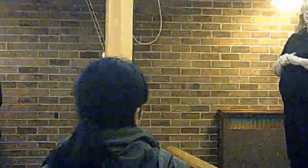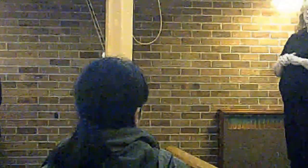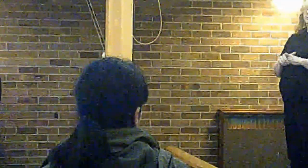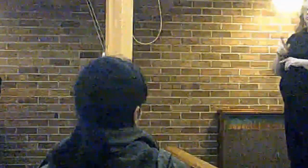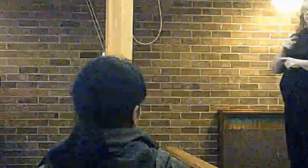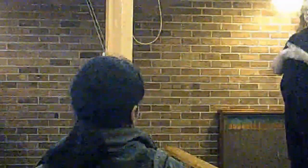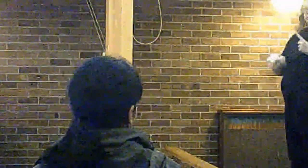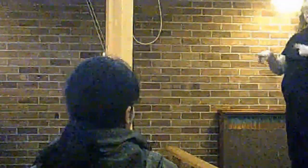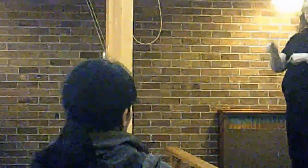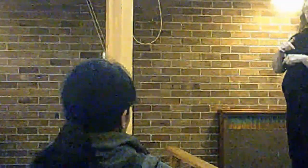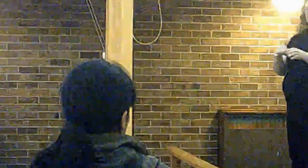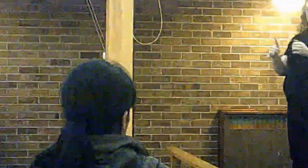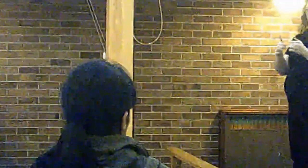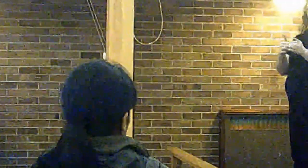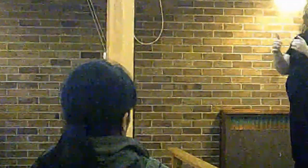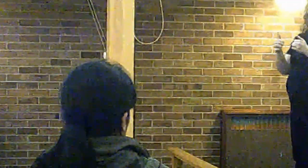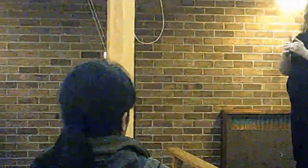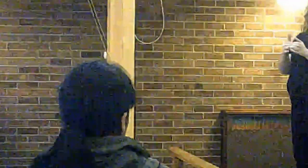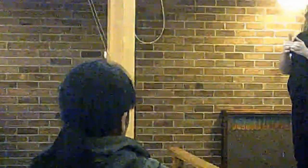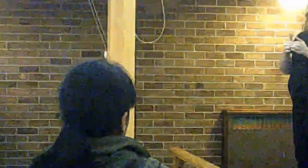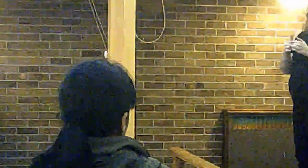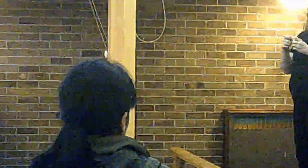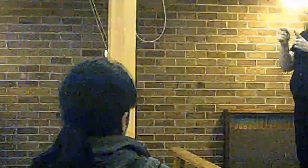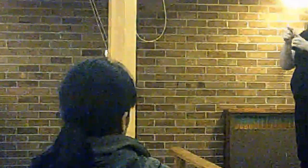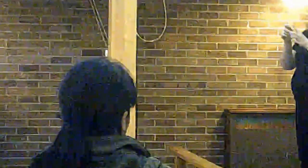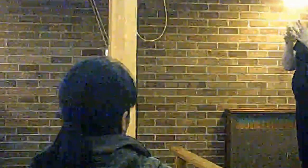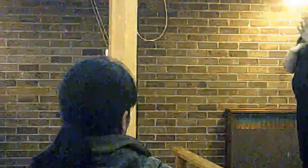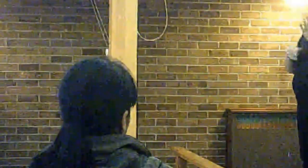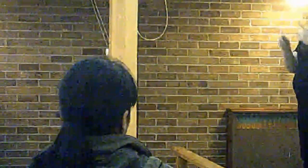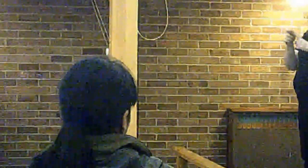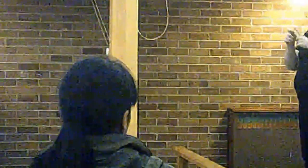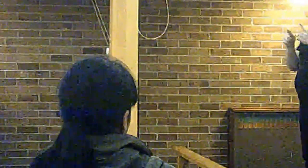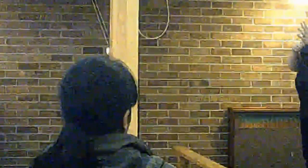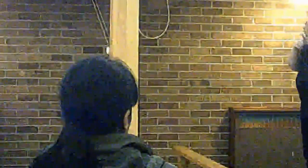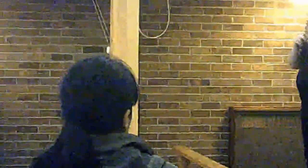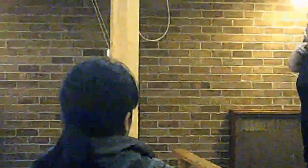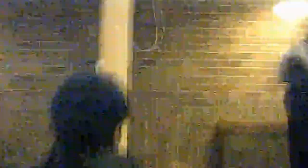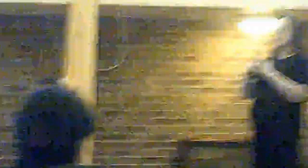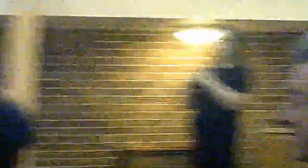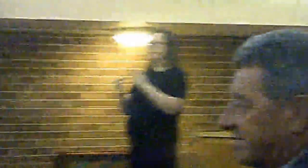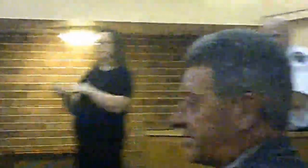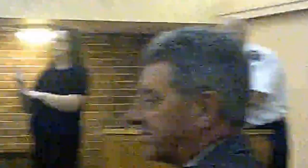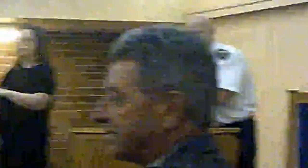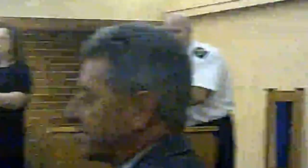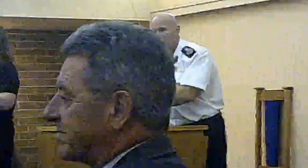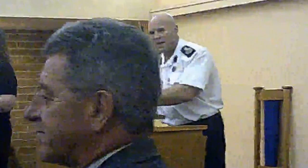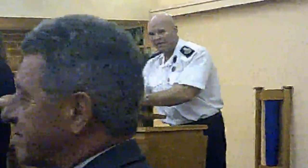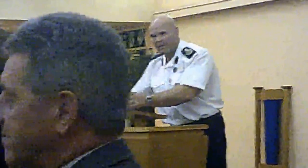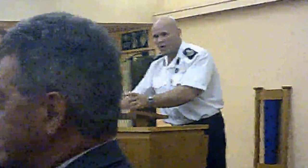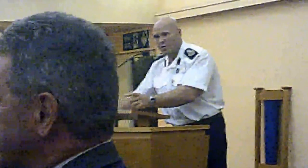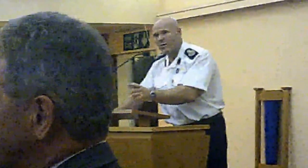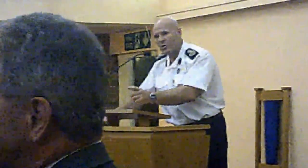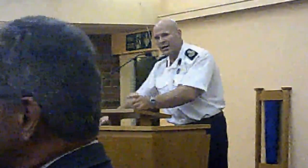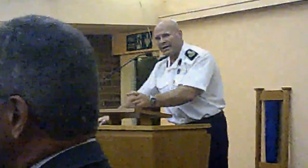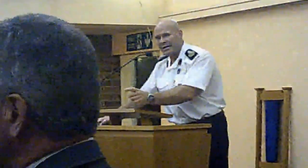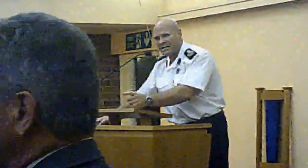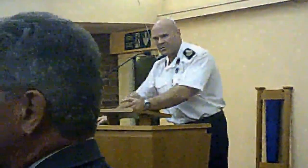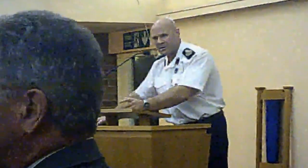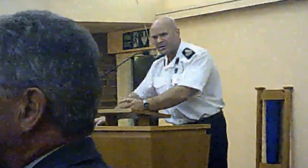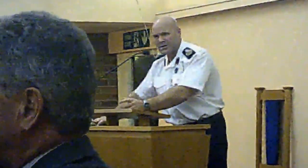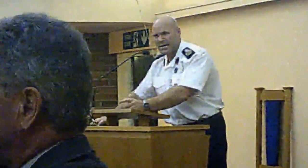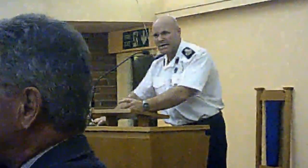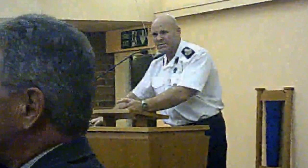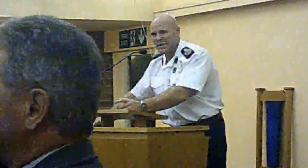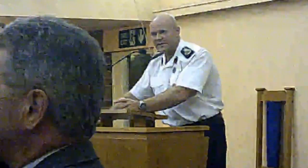in agreement to think around the Punt Lane issue. As it stands, it's in the Greenbelt. Therefore, we would need